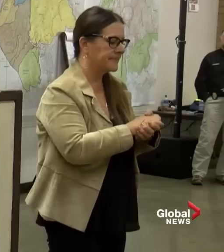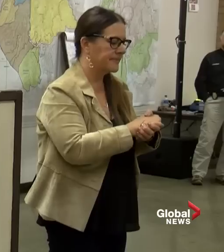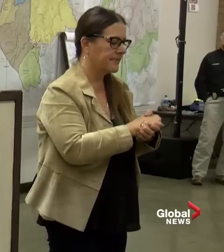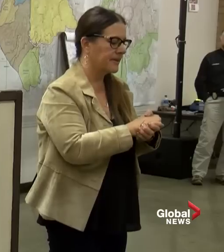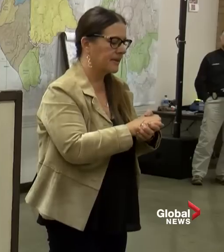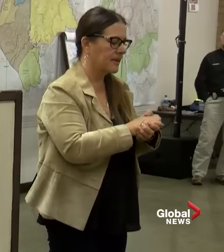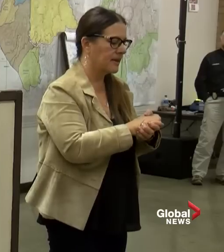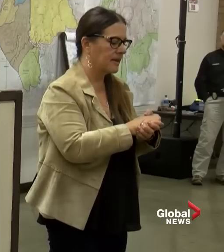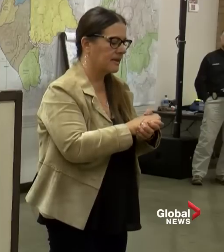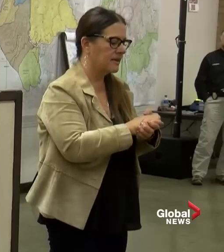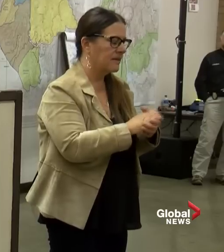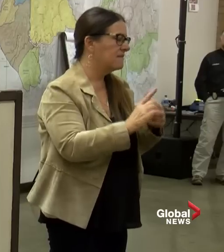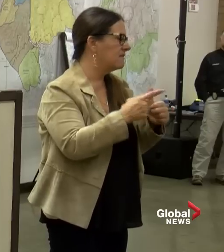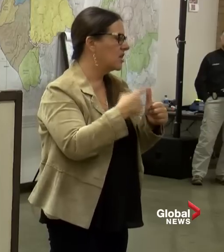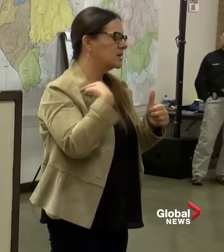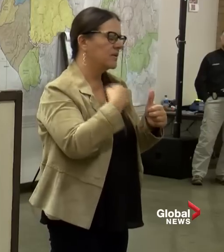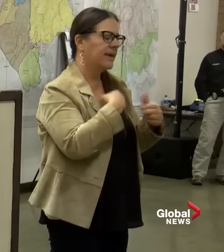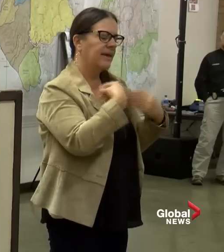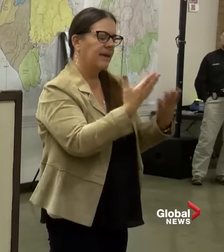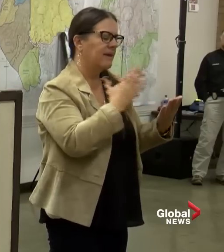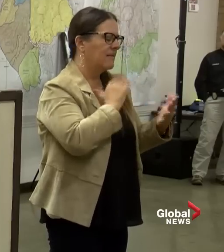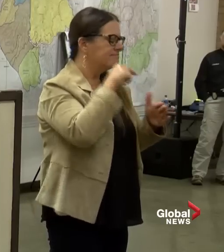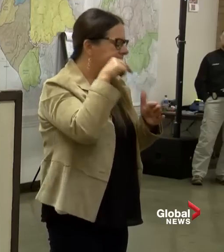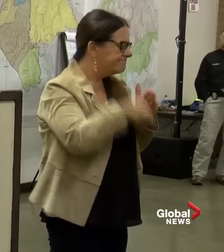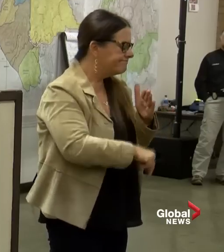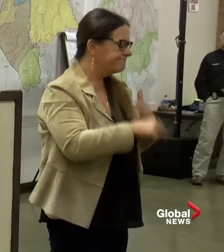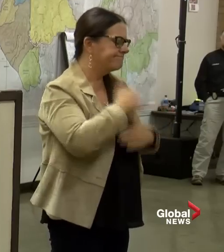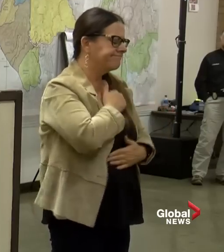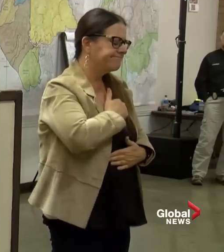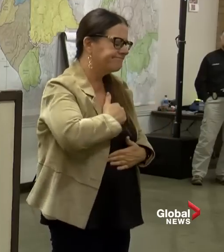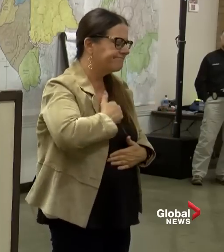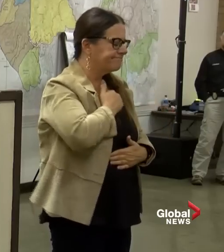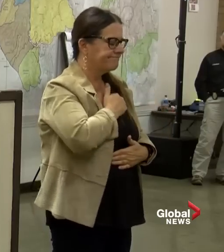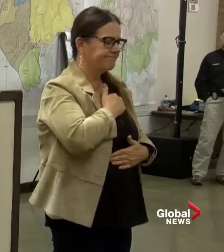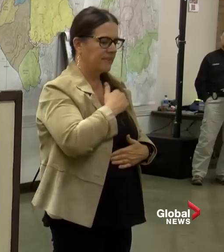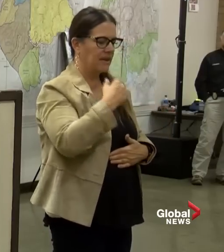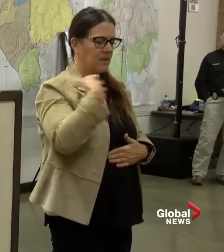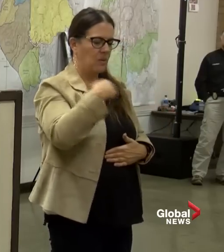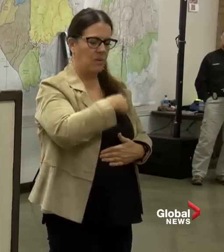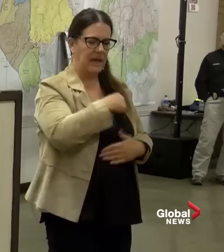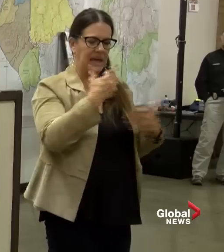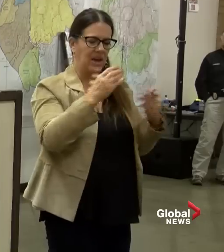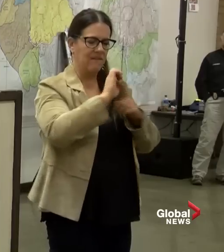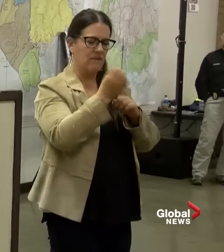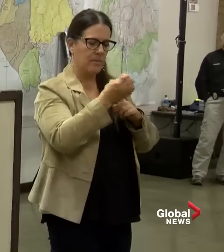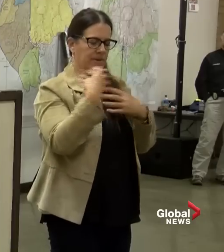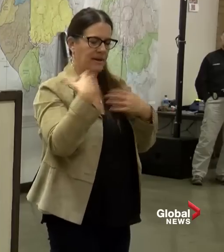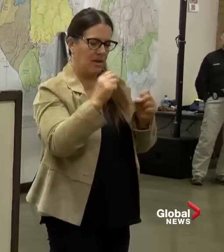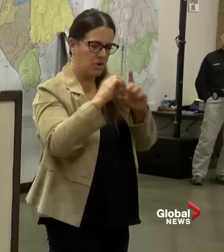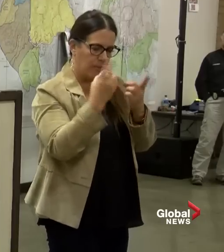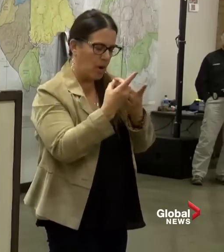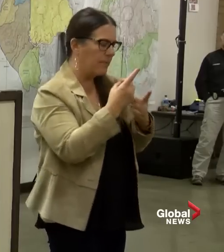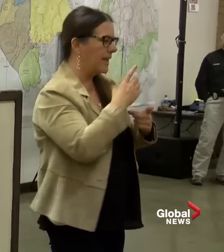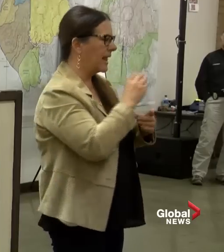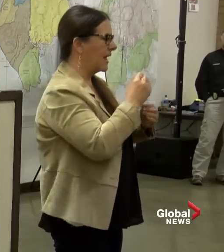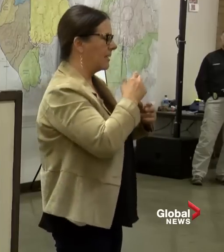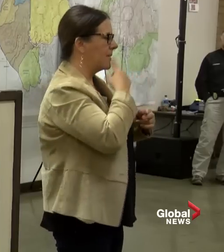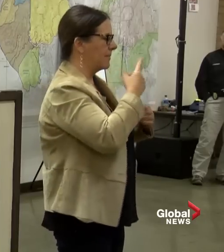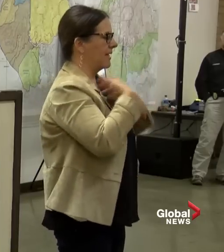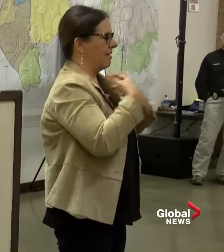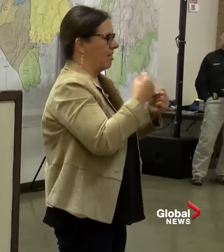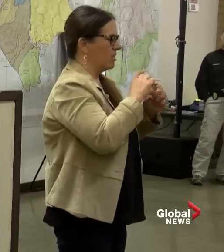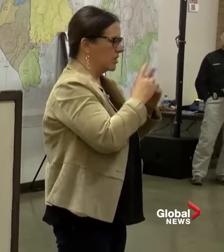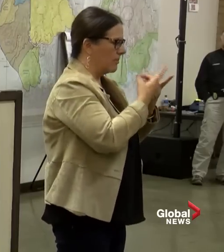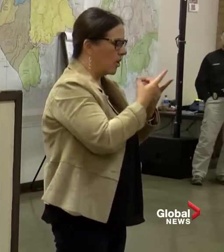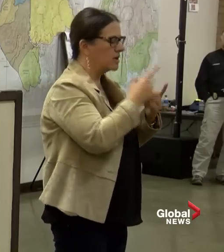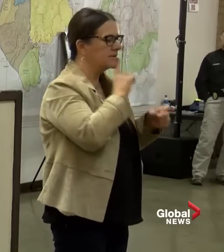We extend our deepest sympathy and want you to know that we as a public health department and environmental health department are committed to assuring